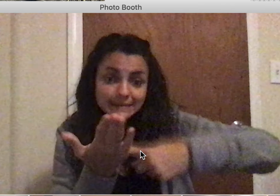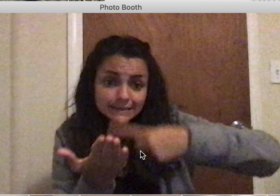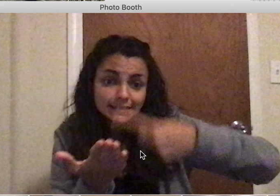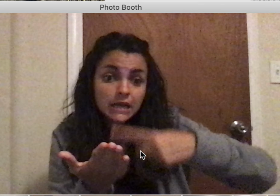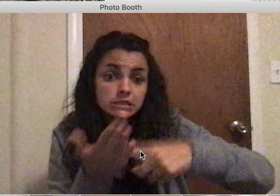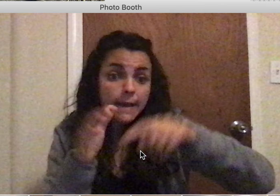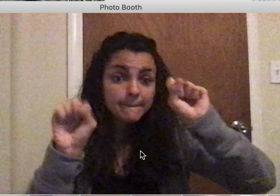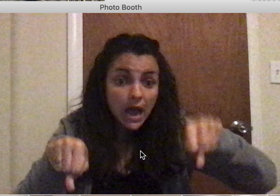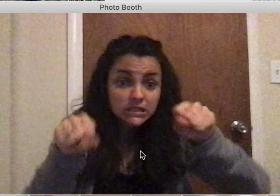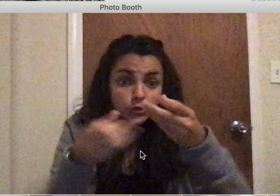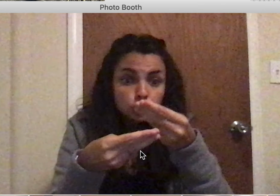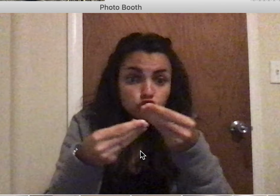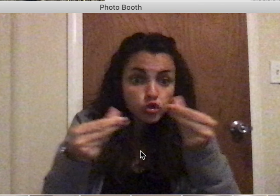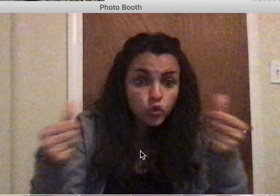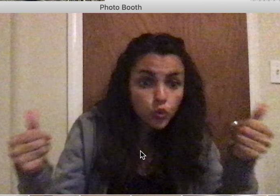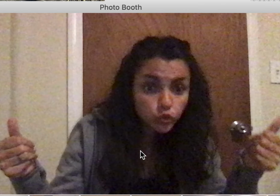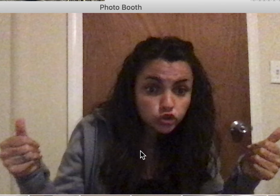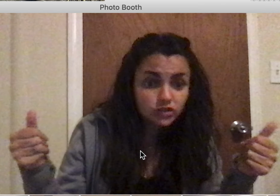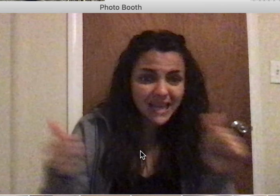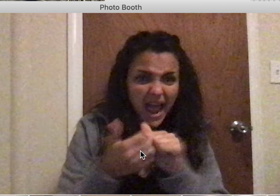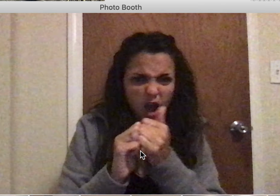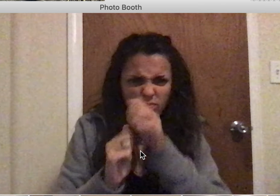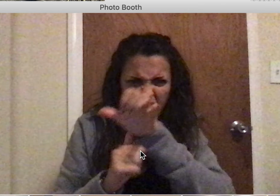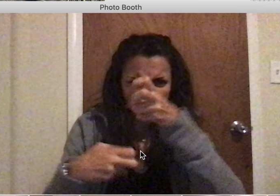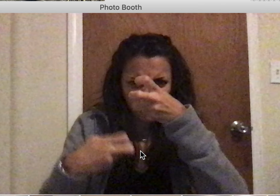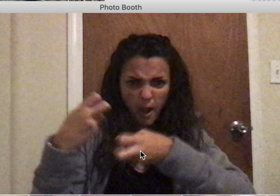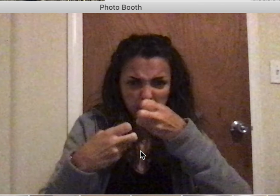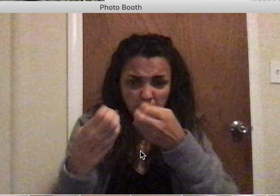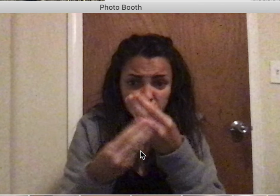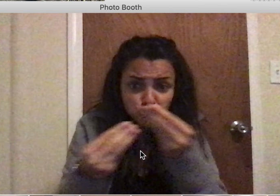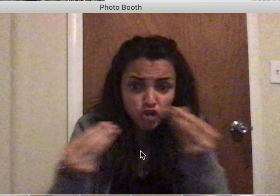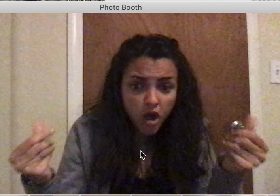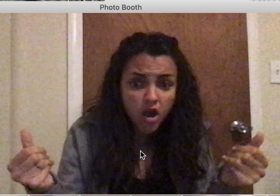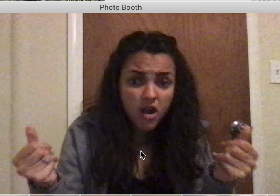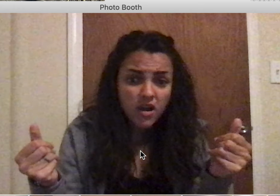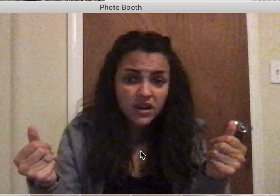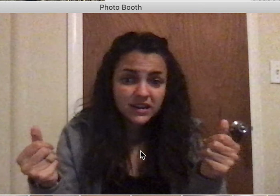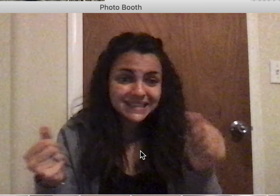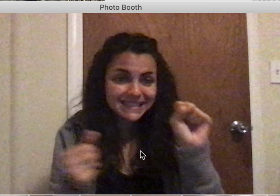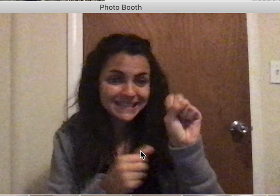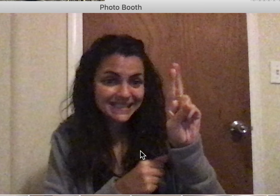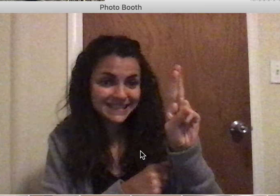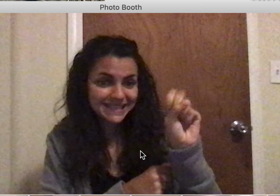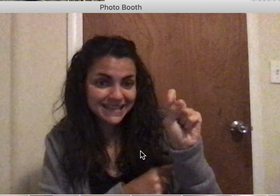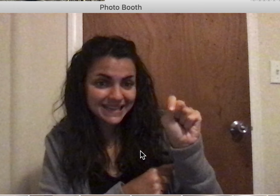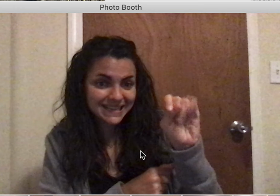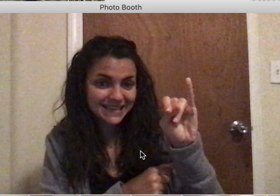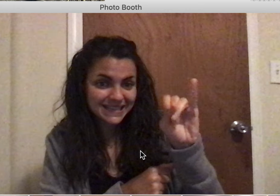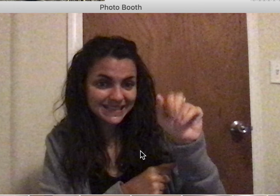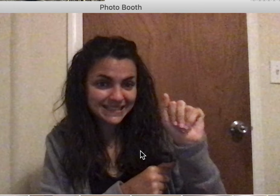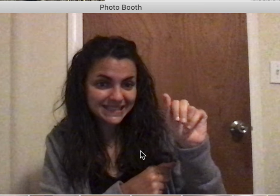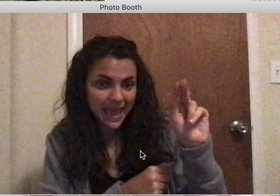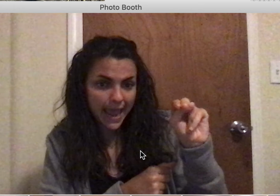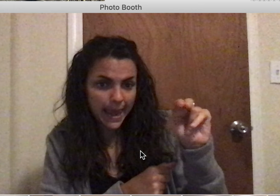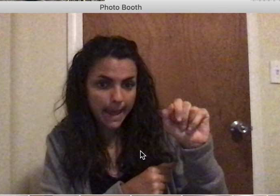we live more sustainably? Sustainability is more towards the middle end of the